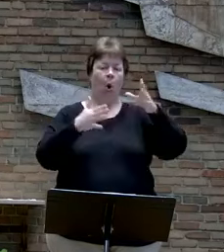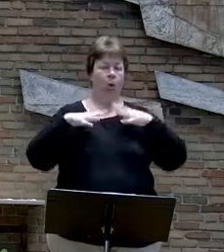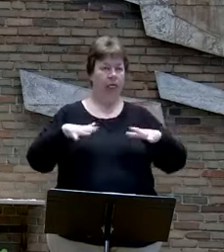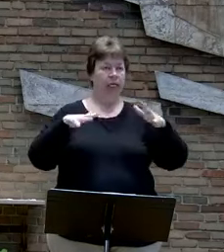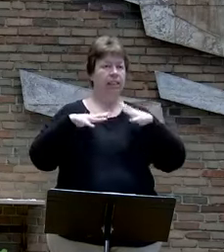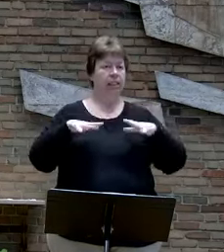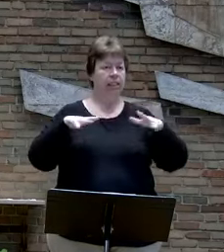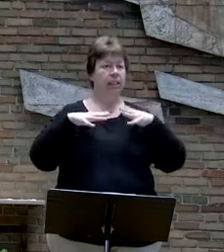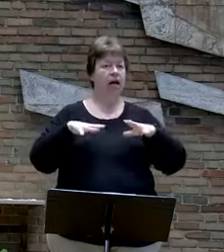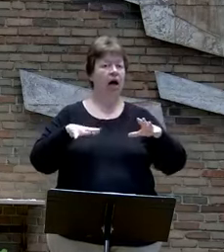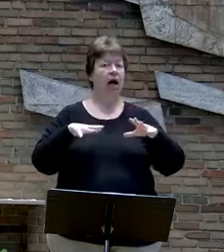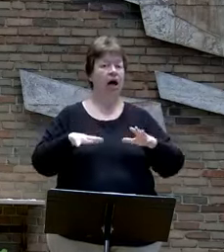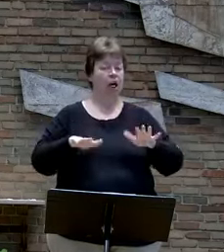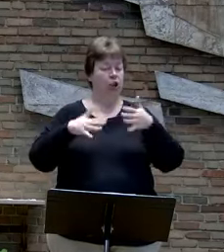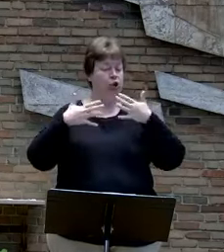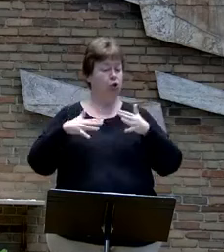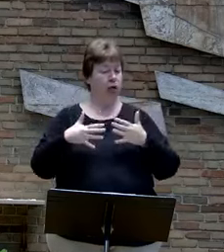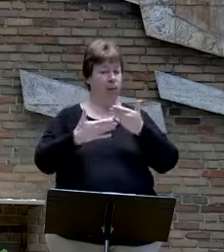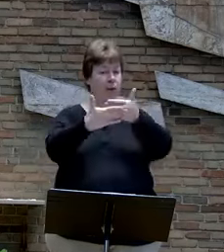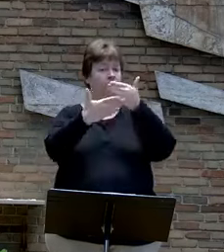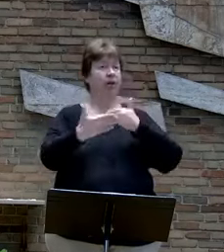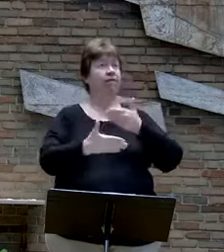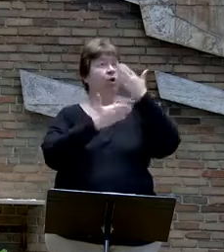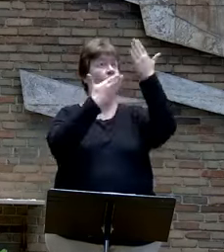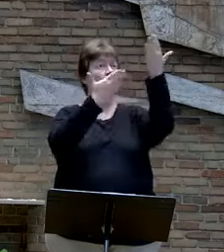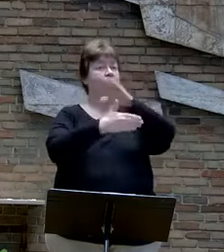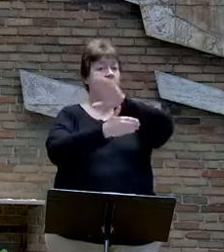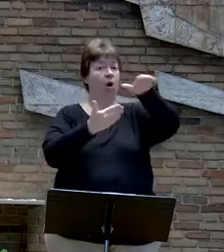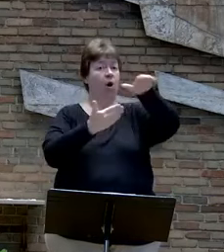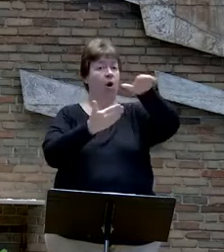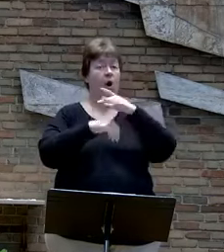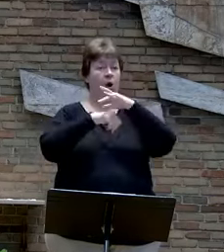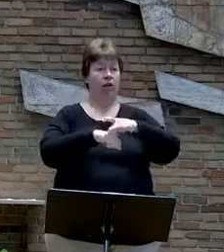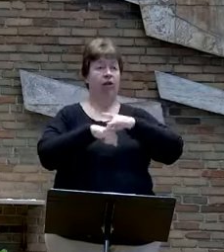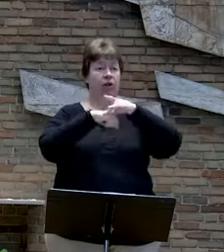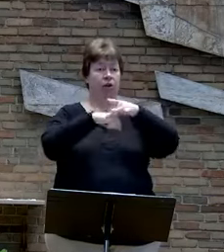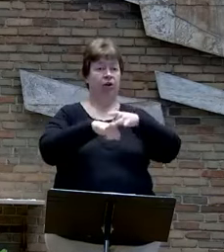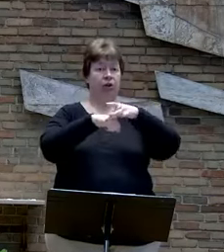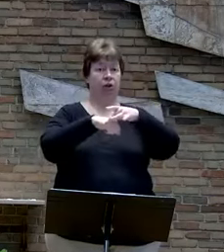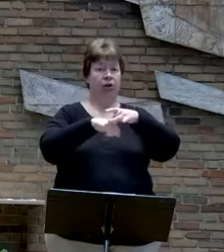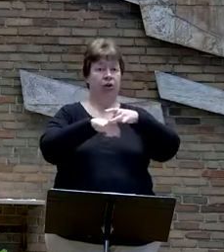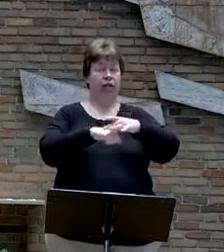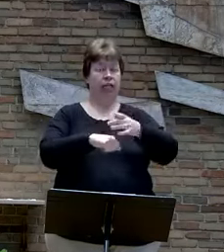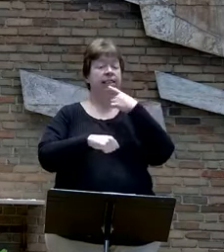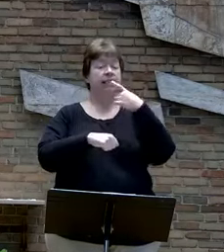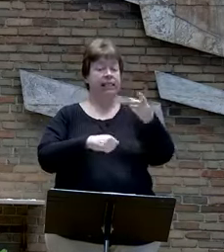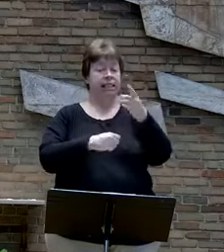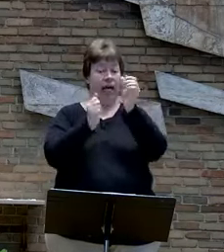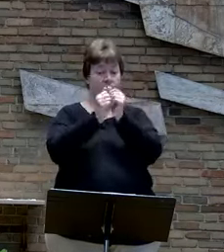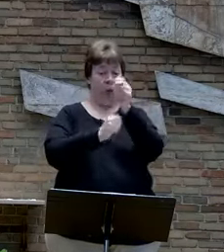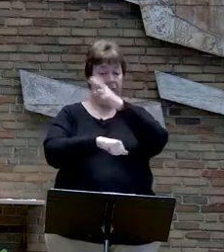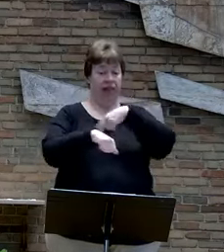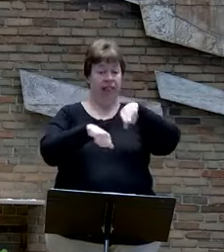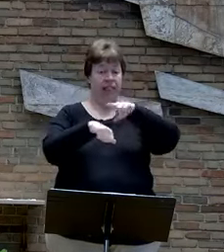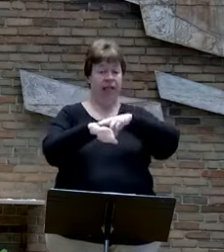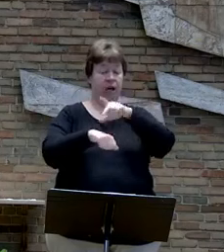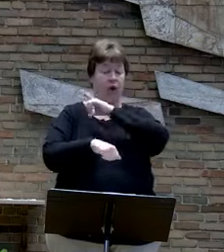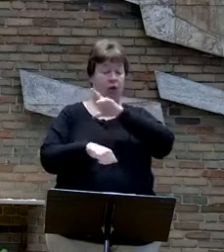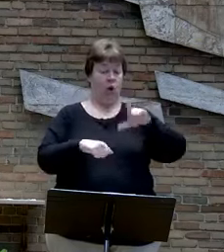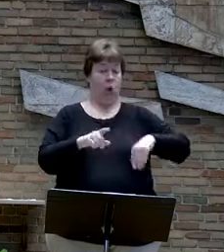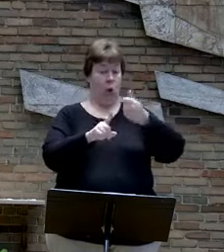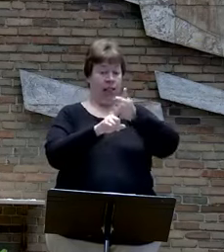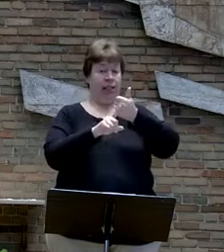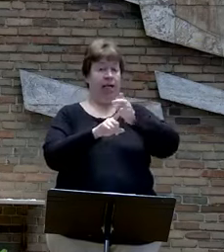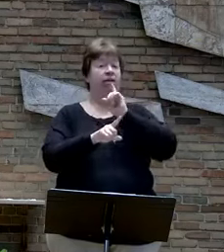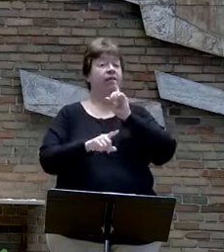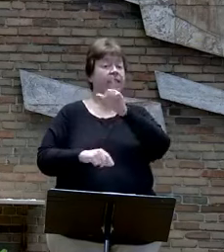attire. Tremble before him, all the earth. Say among the nations, the Lord